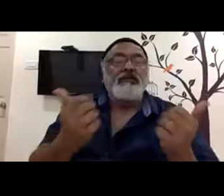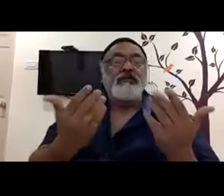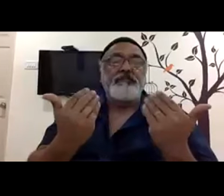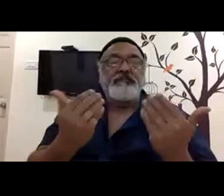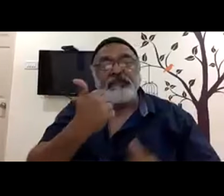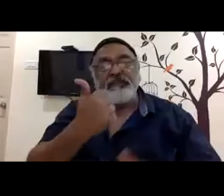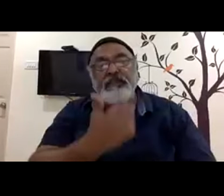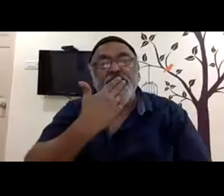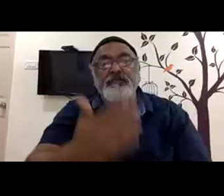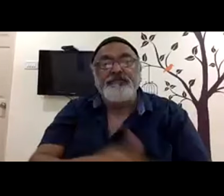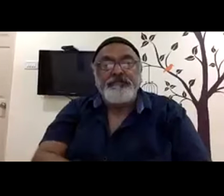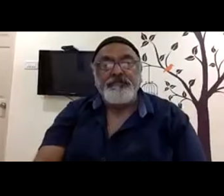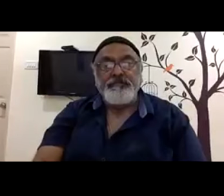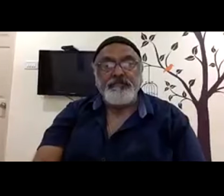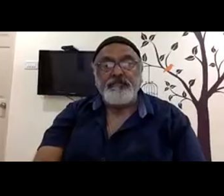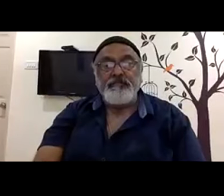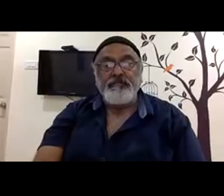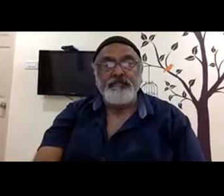Let's start.